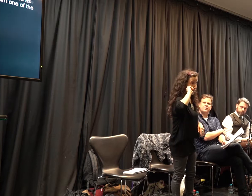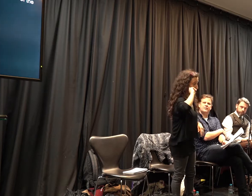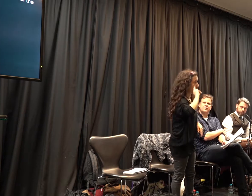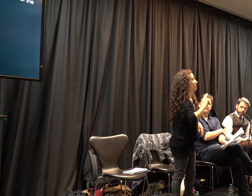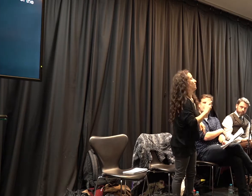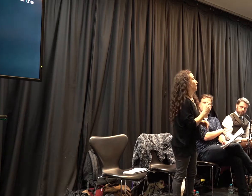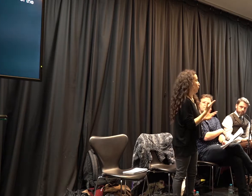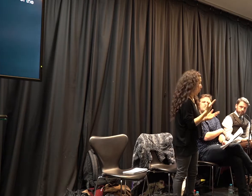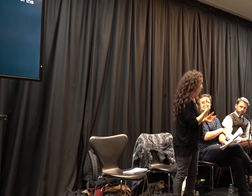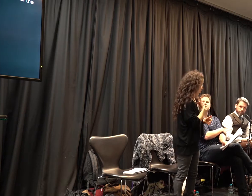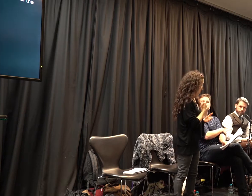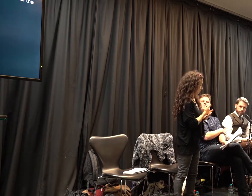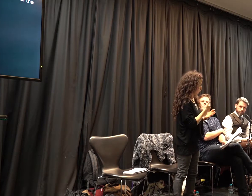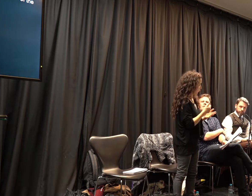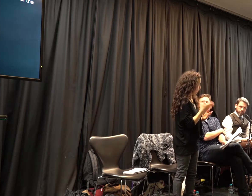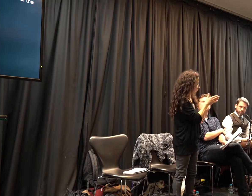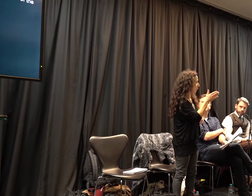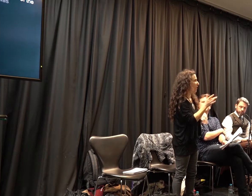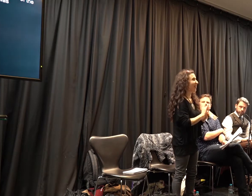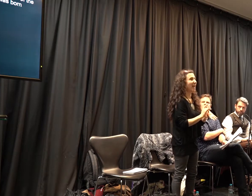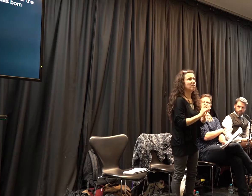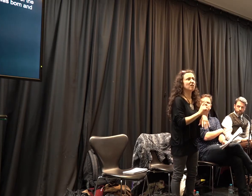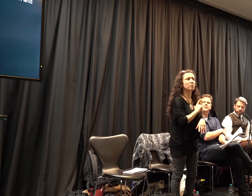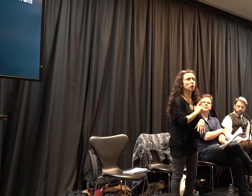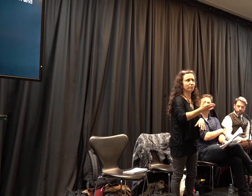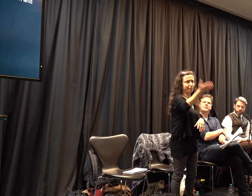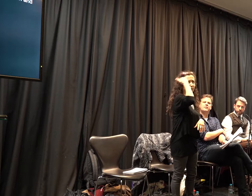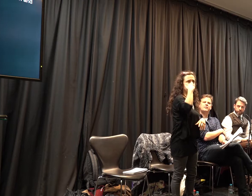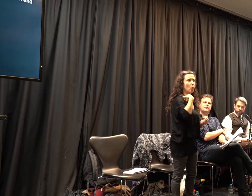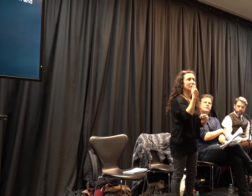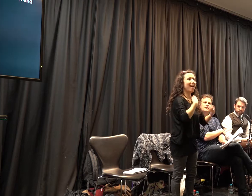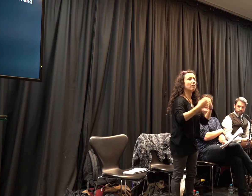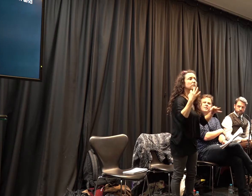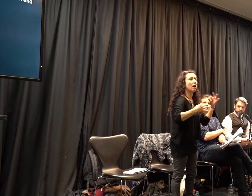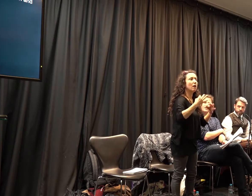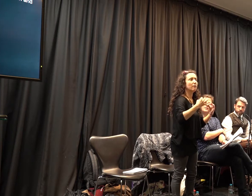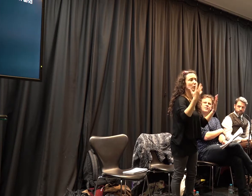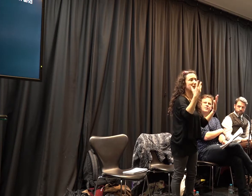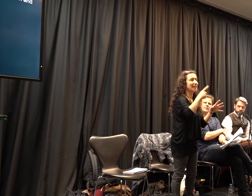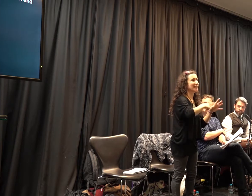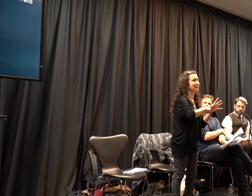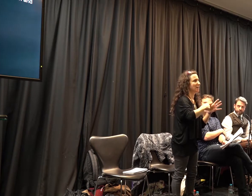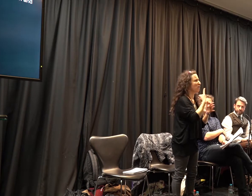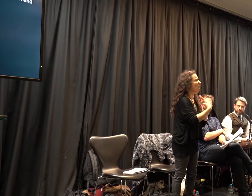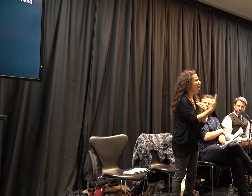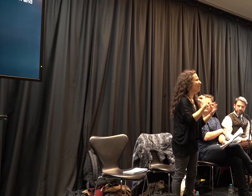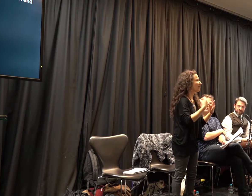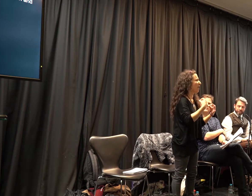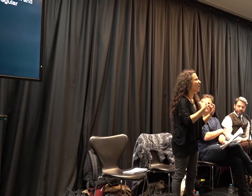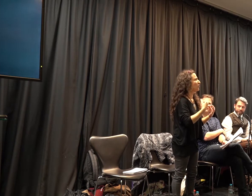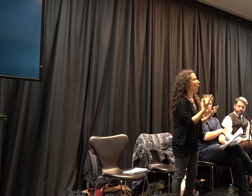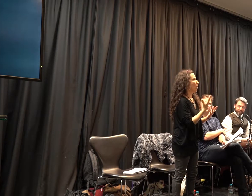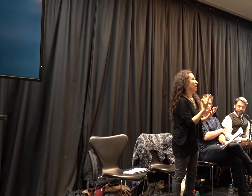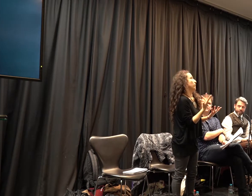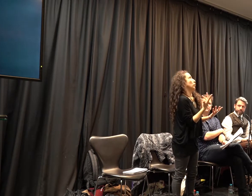I was born and grew up profoundly deaf, so I'm an avid regular theatre goer, as I was an actress for